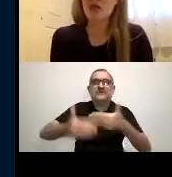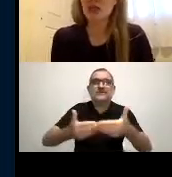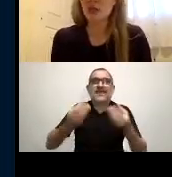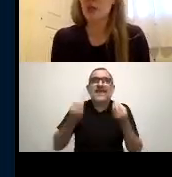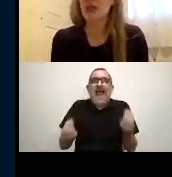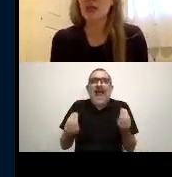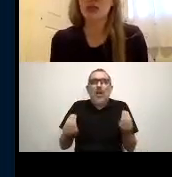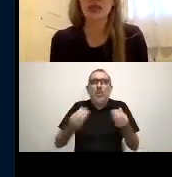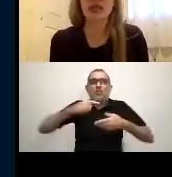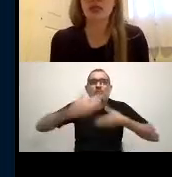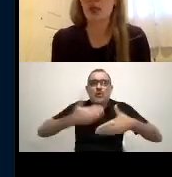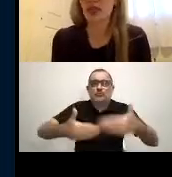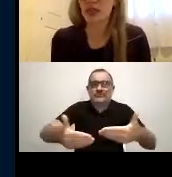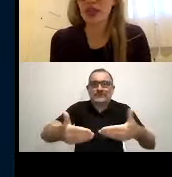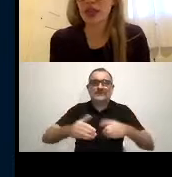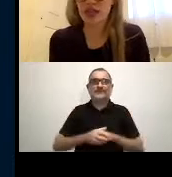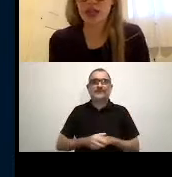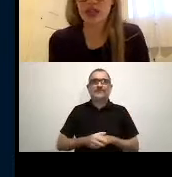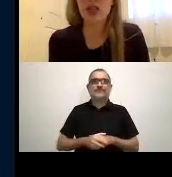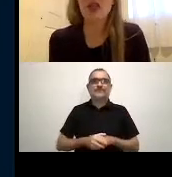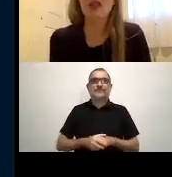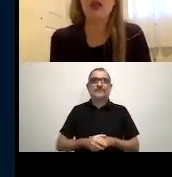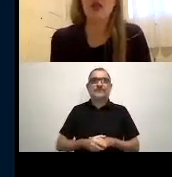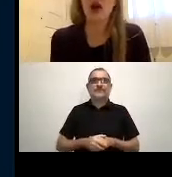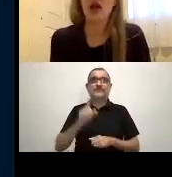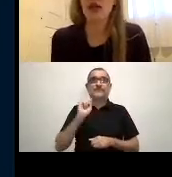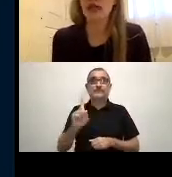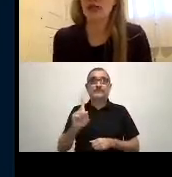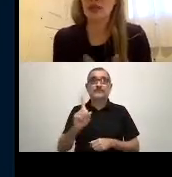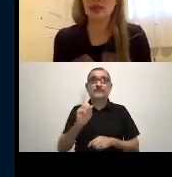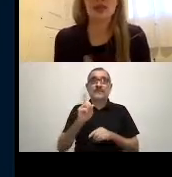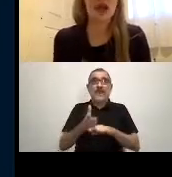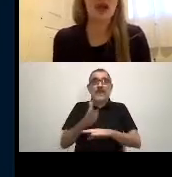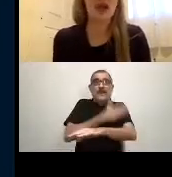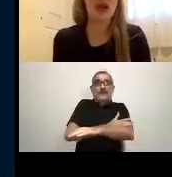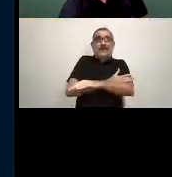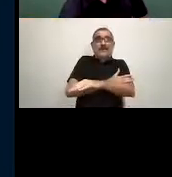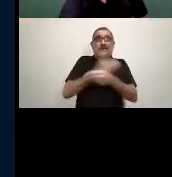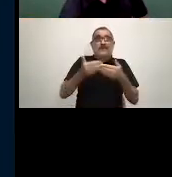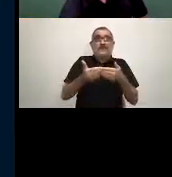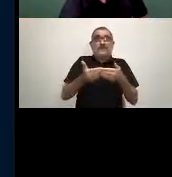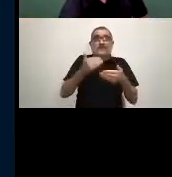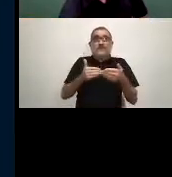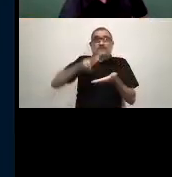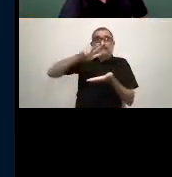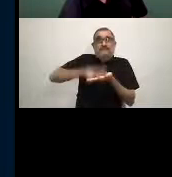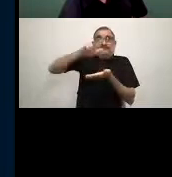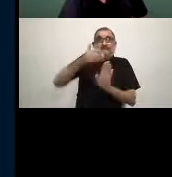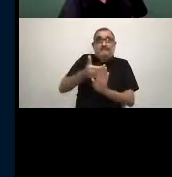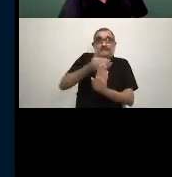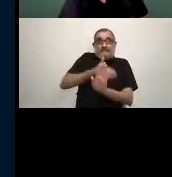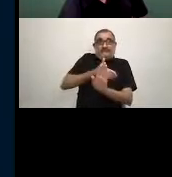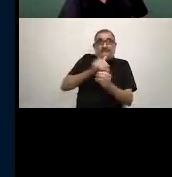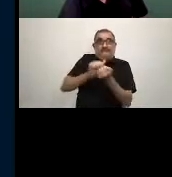Also this year, we'll be introducing the pre-accreditation. So I'll explain a little bit about the difference between accreditation